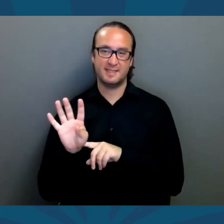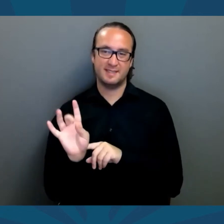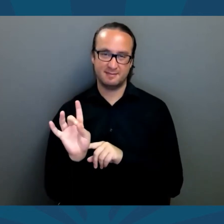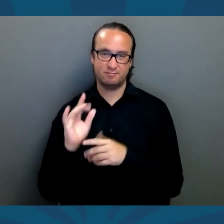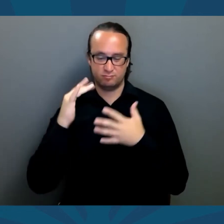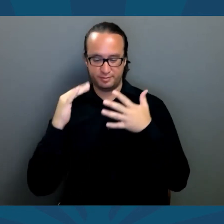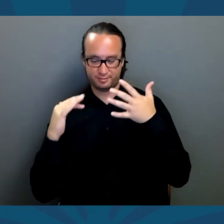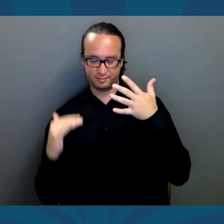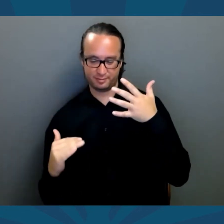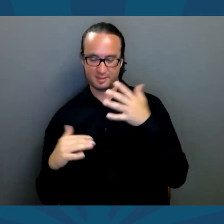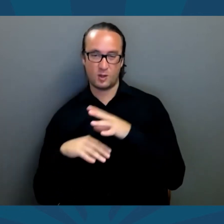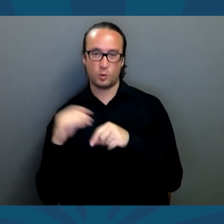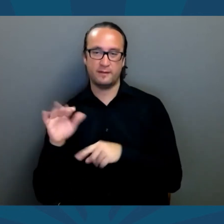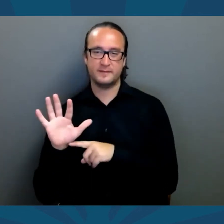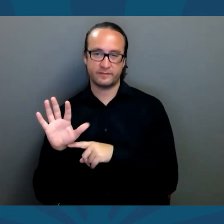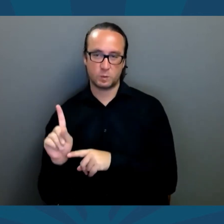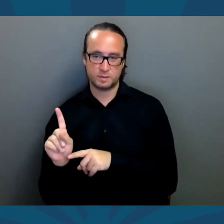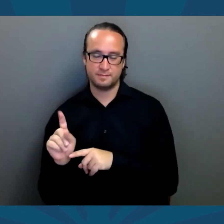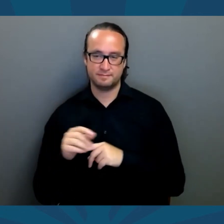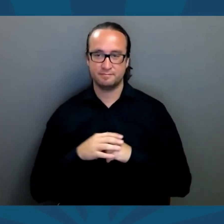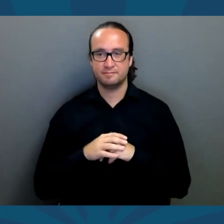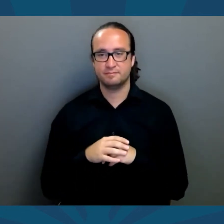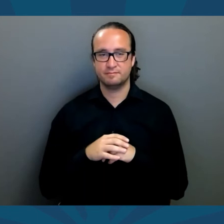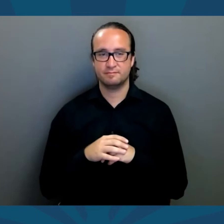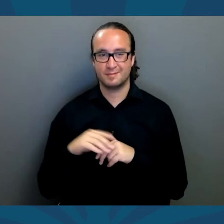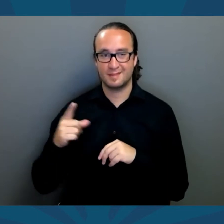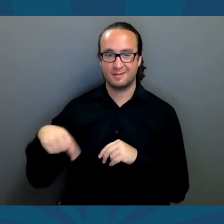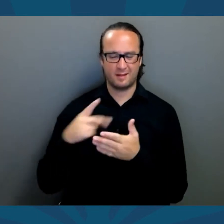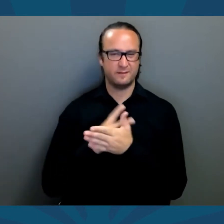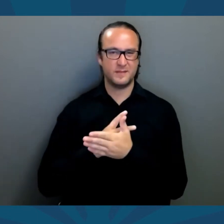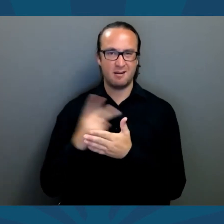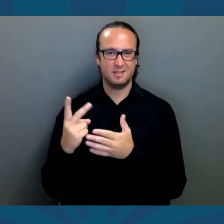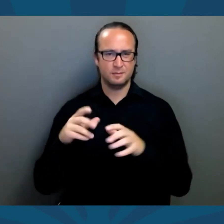instructors ranked number 48 of 51.